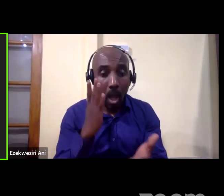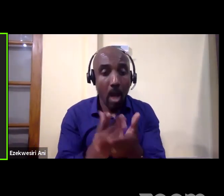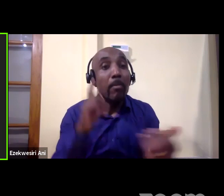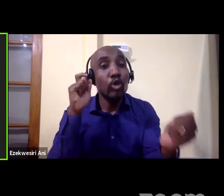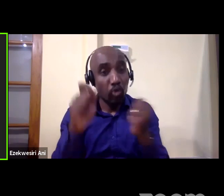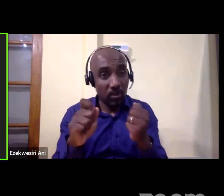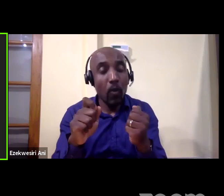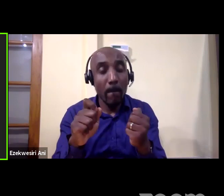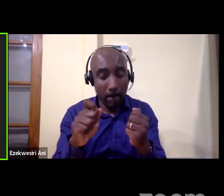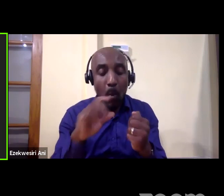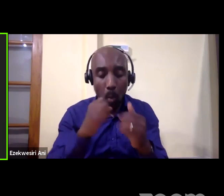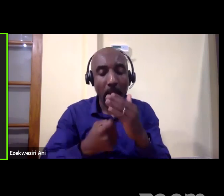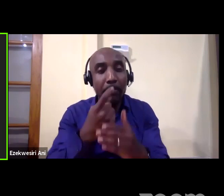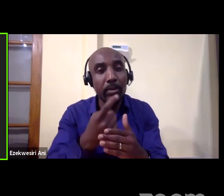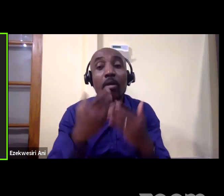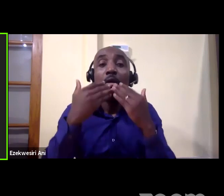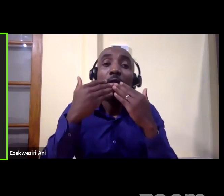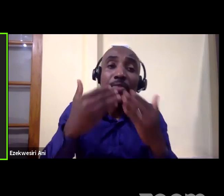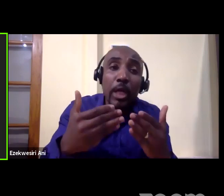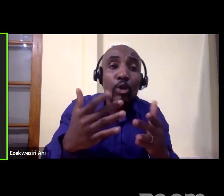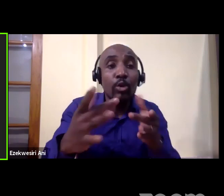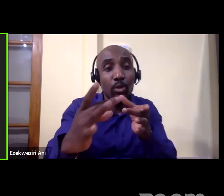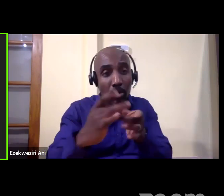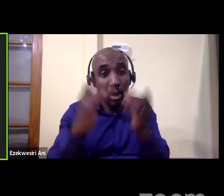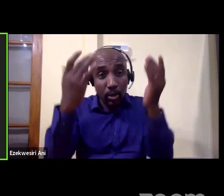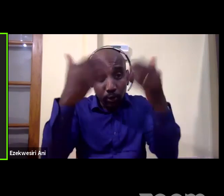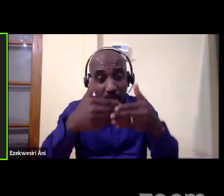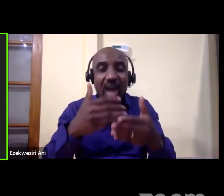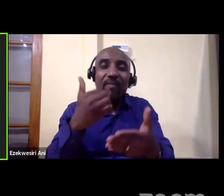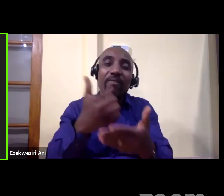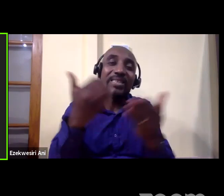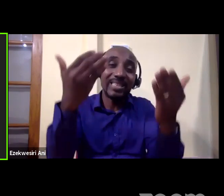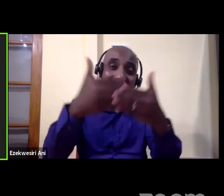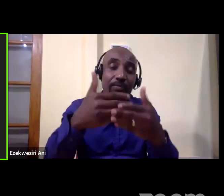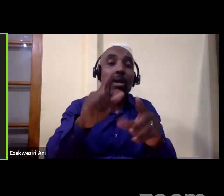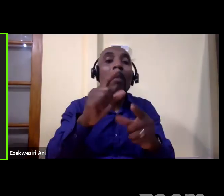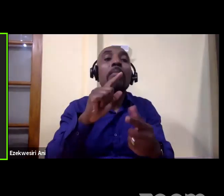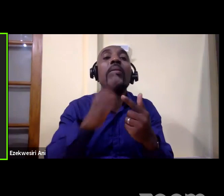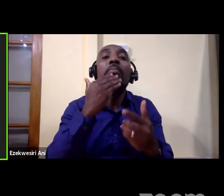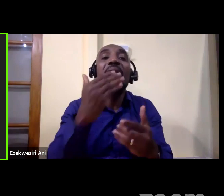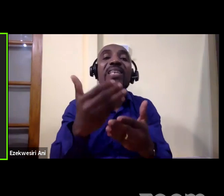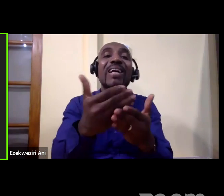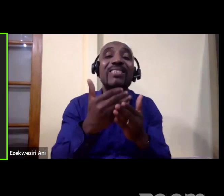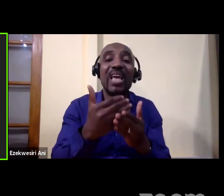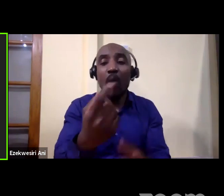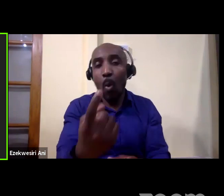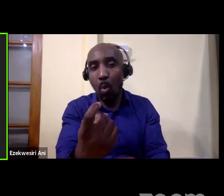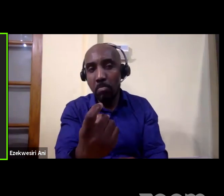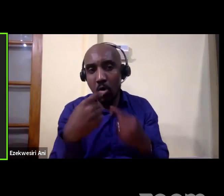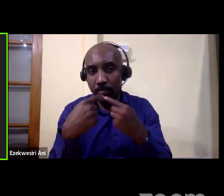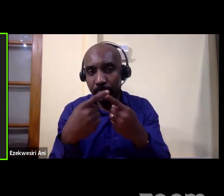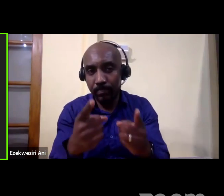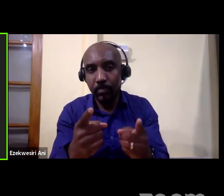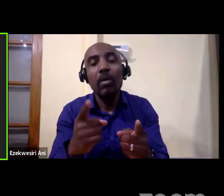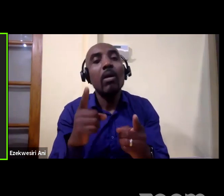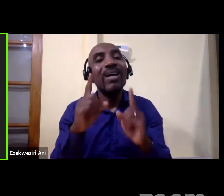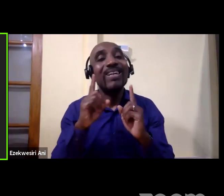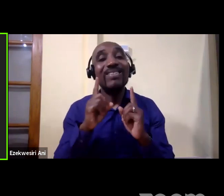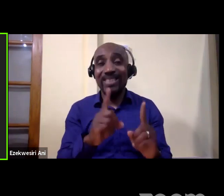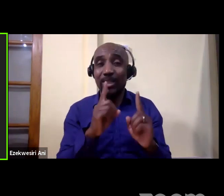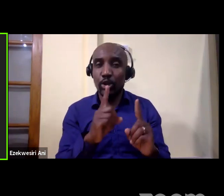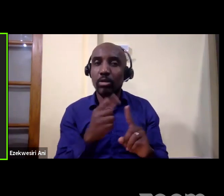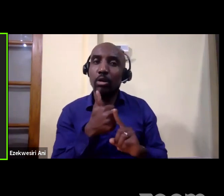change. So thank you so much, and have a good evening, and please stay safe. And one final message: please support the teachers,